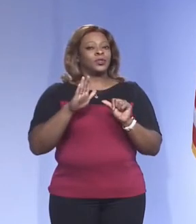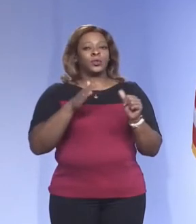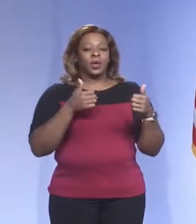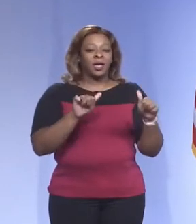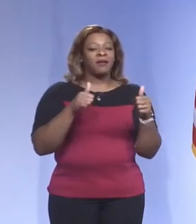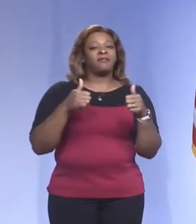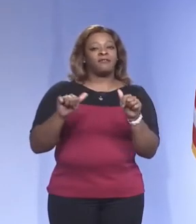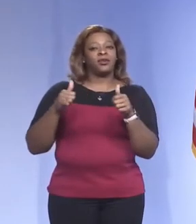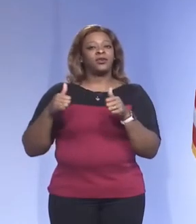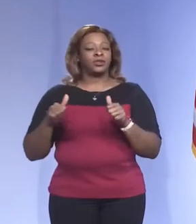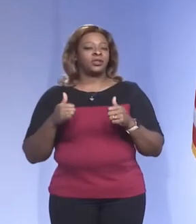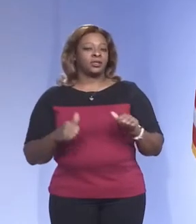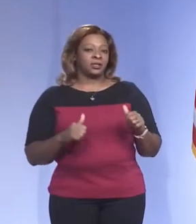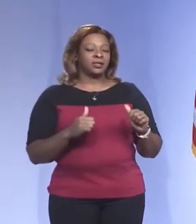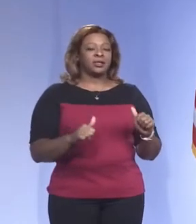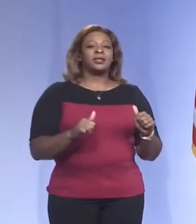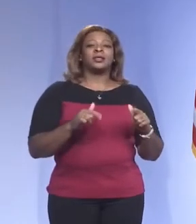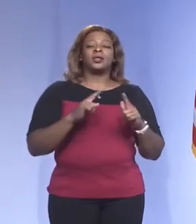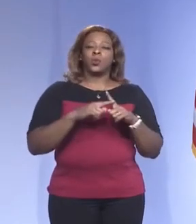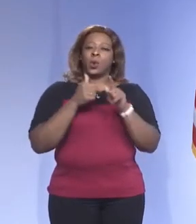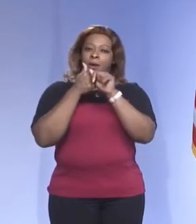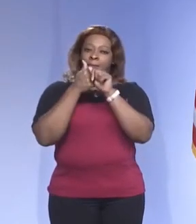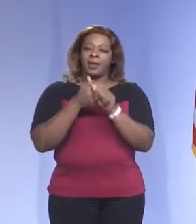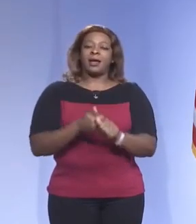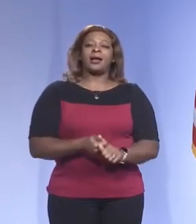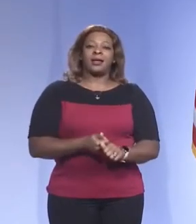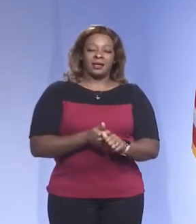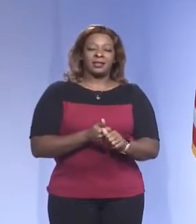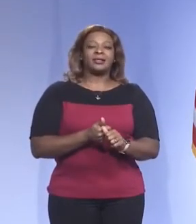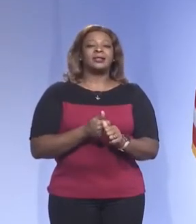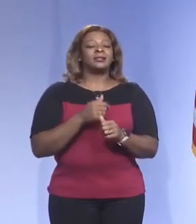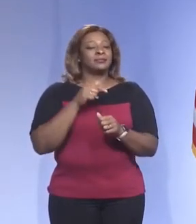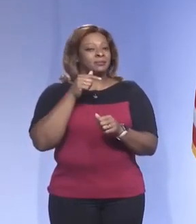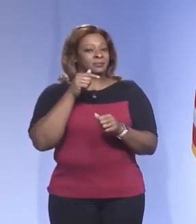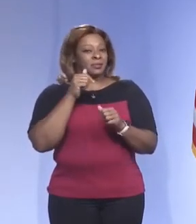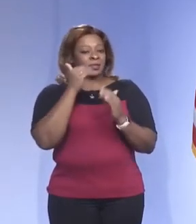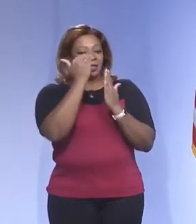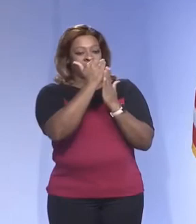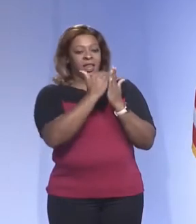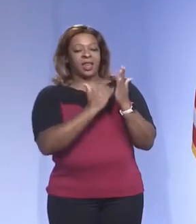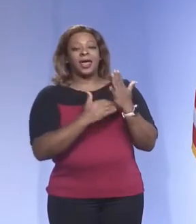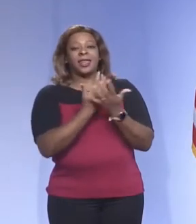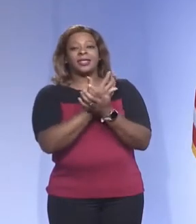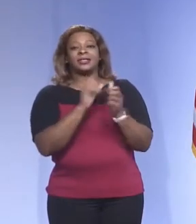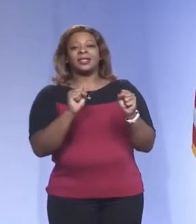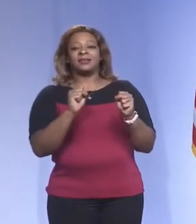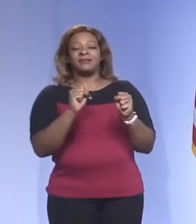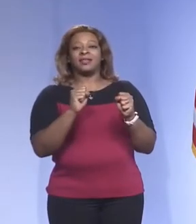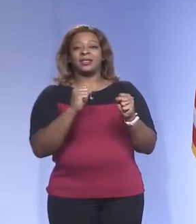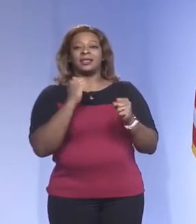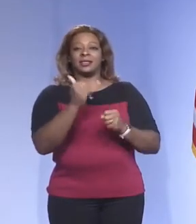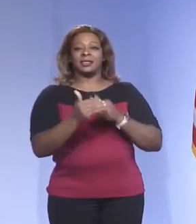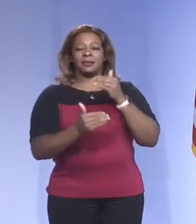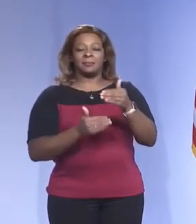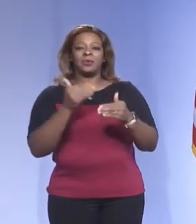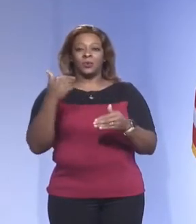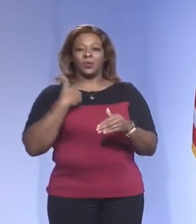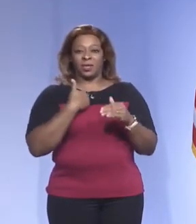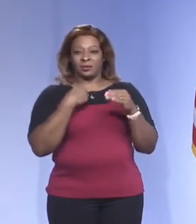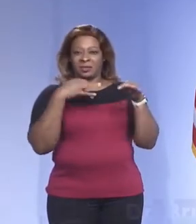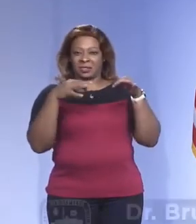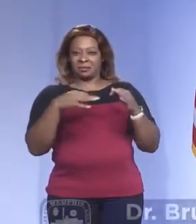efforts to be compliant with the safety measures that we've outlined. We're